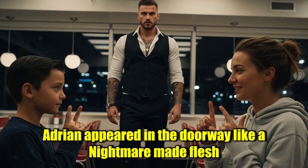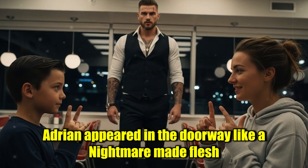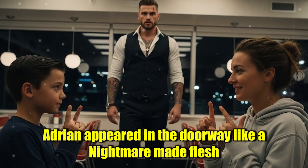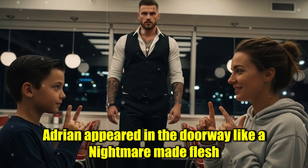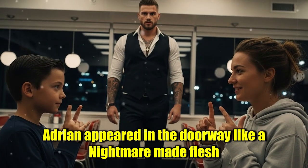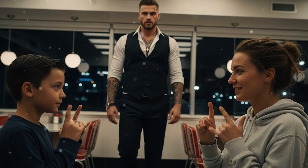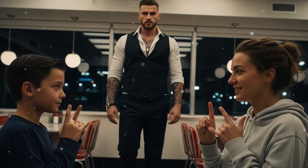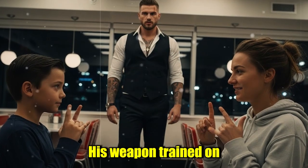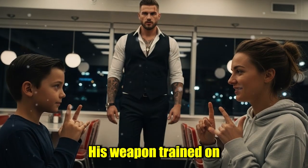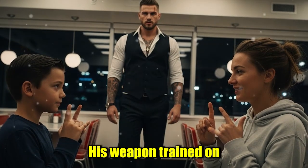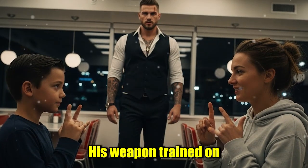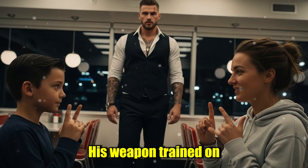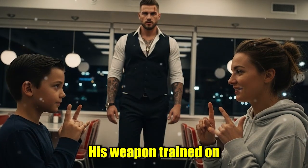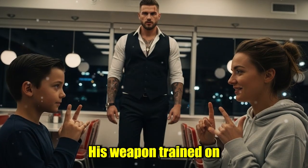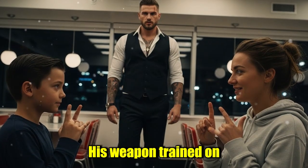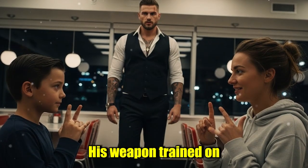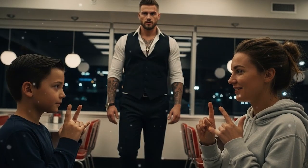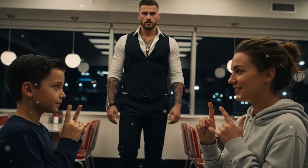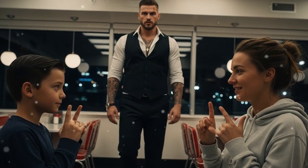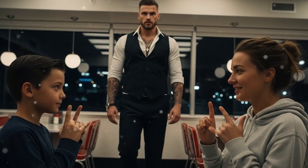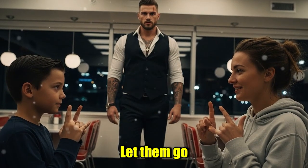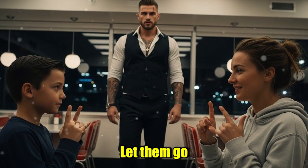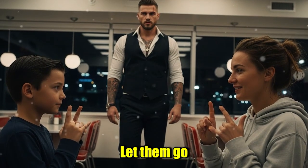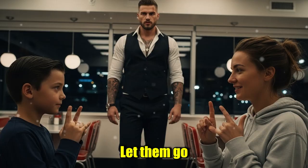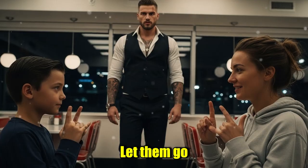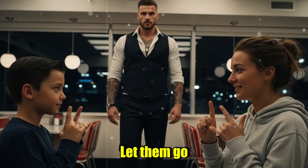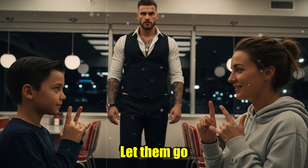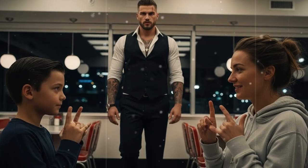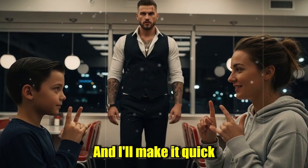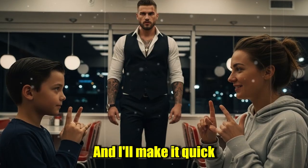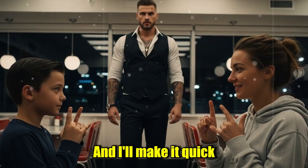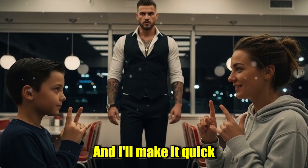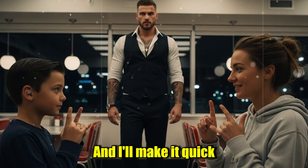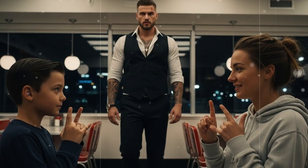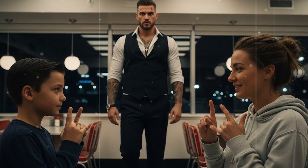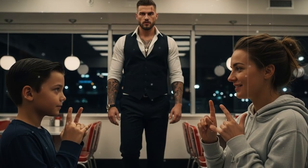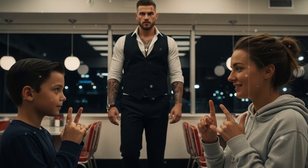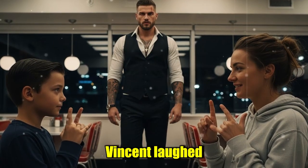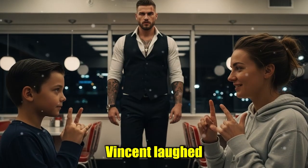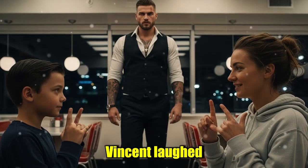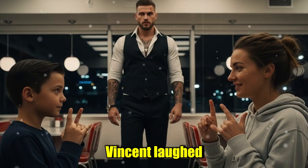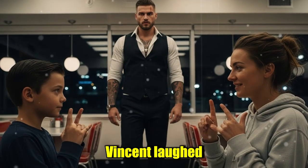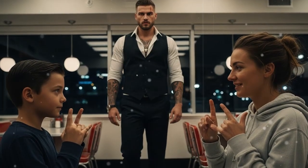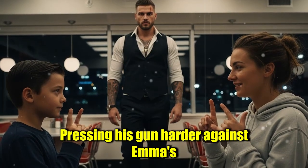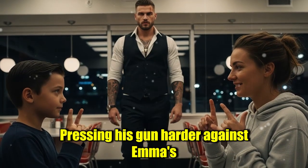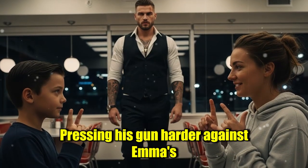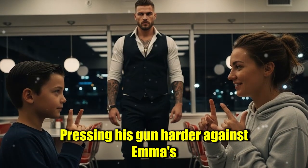made flesh, his weapon trained on Vincent. "Let them go, and I'll make it quick." Vincent laughed, pressing his